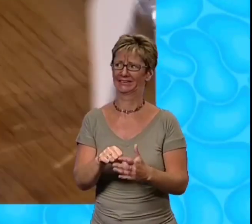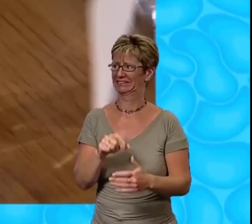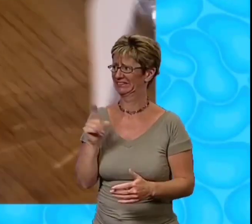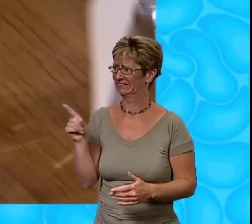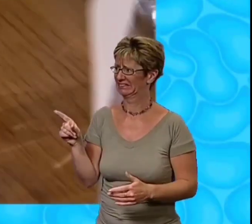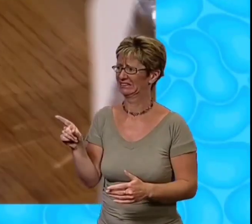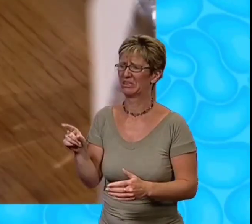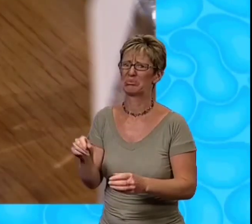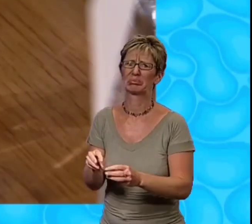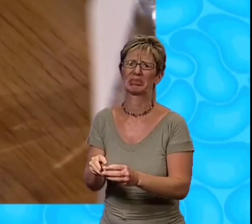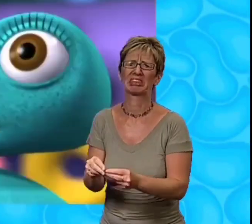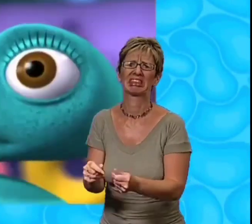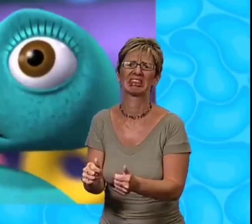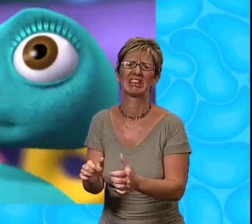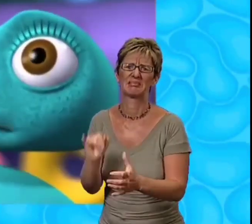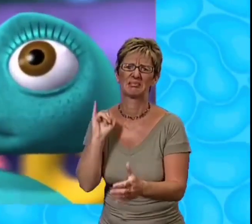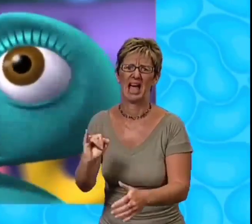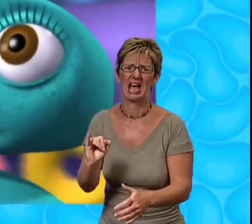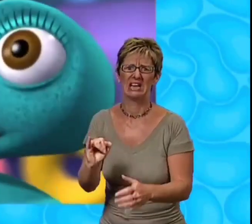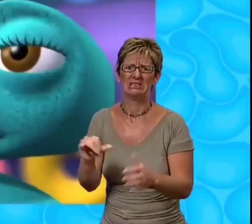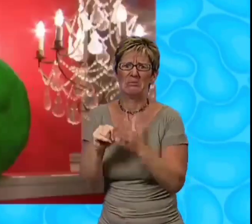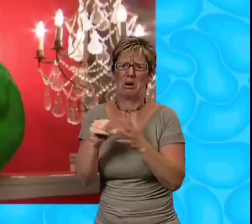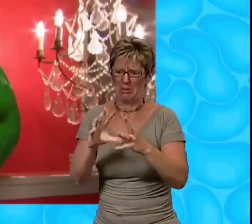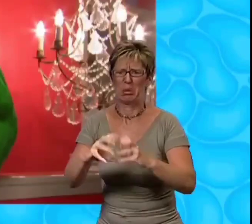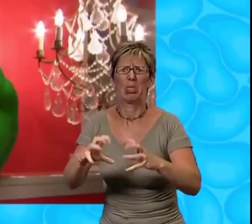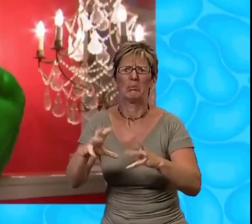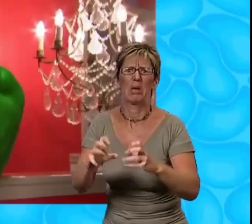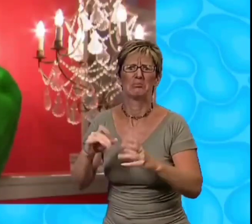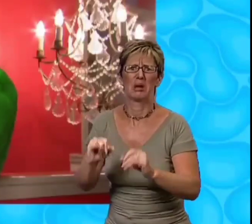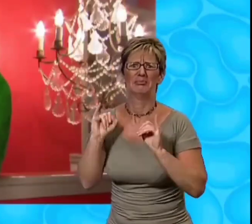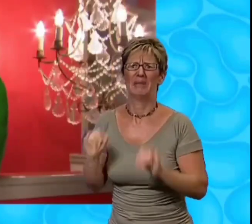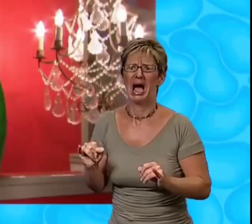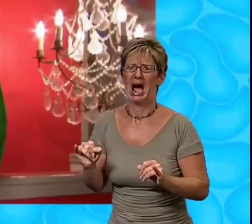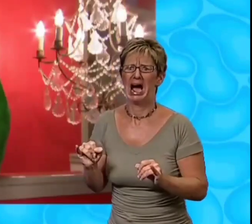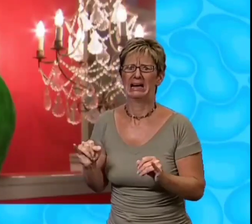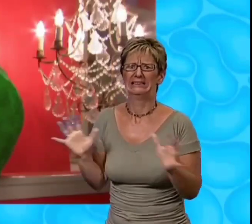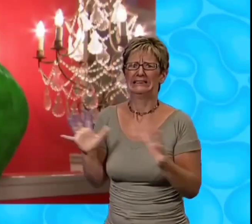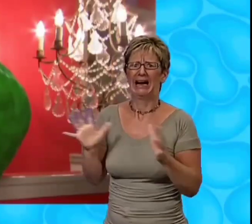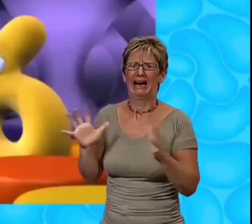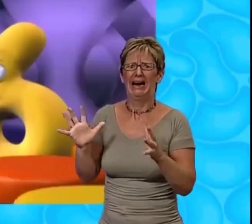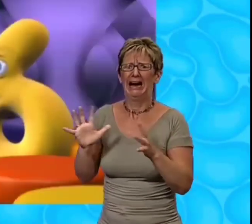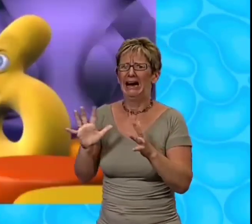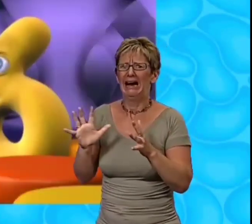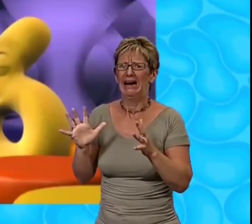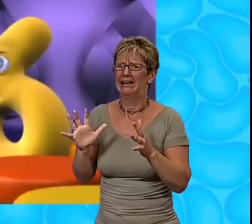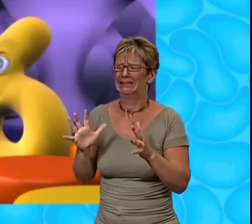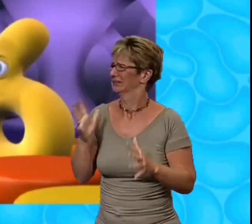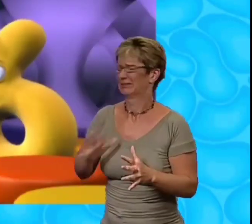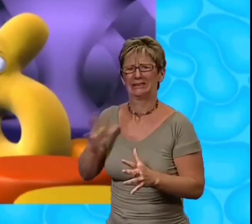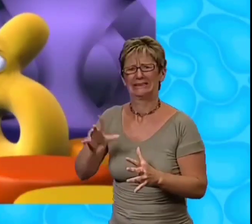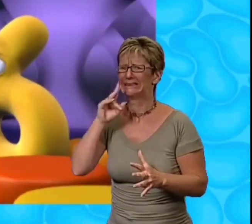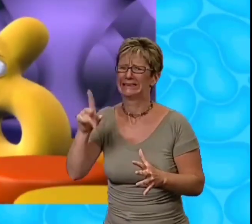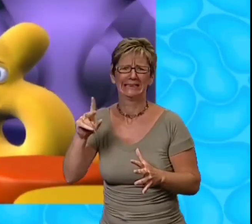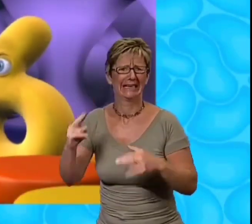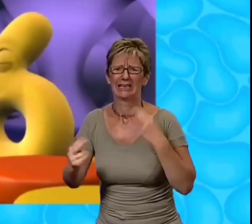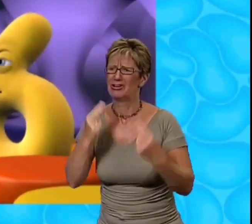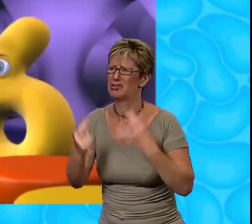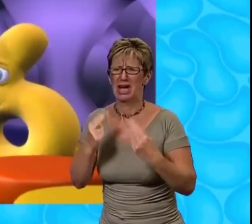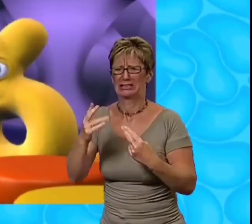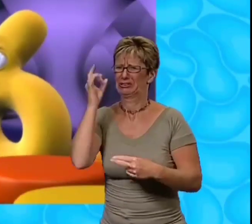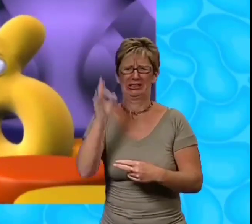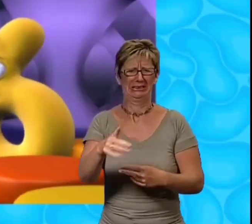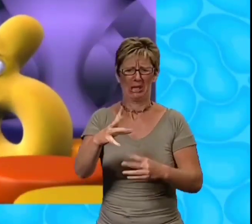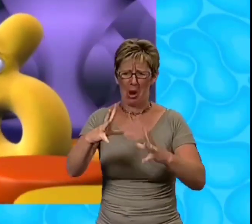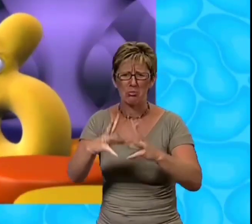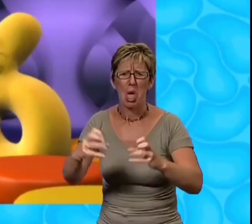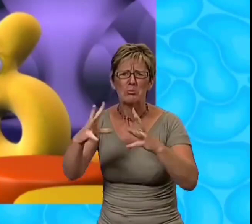The slime! The problem blob! The blob! Not what you want to